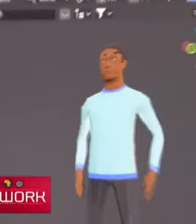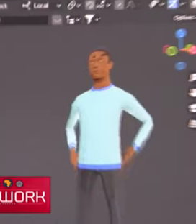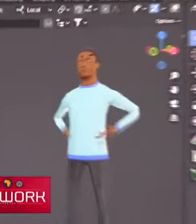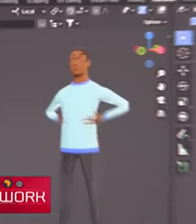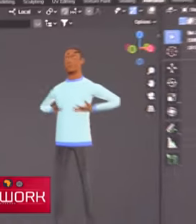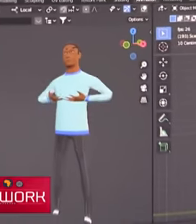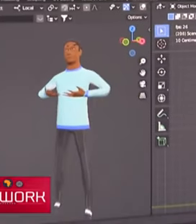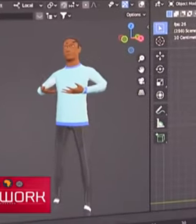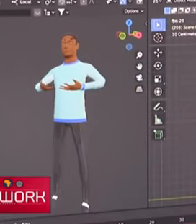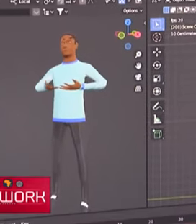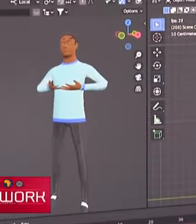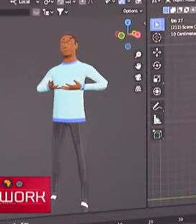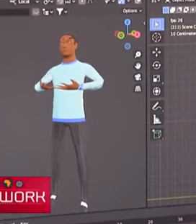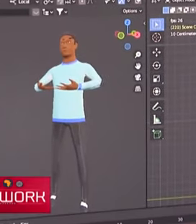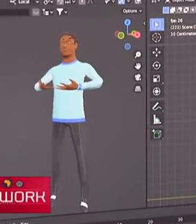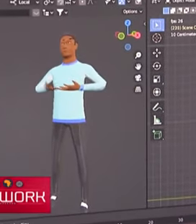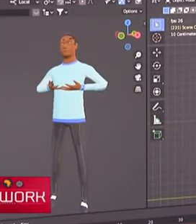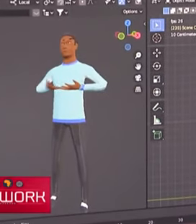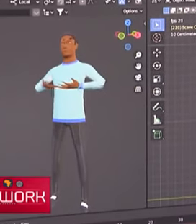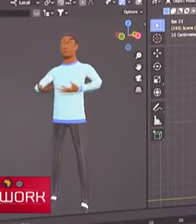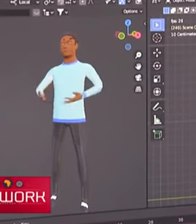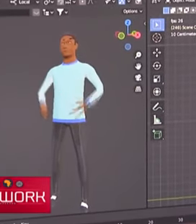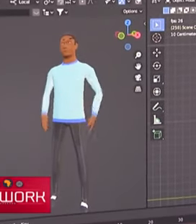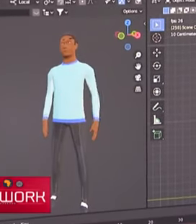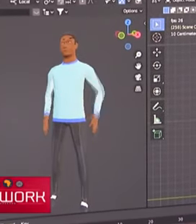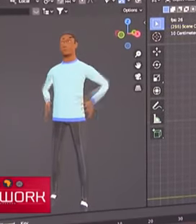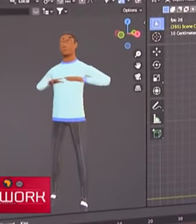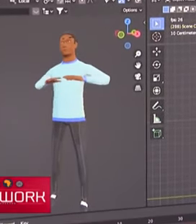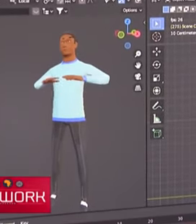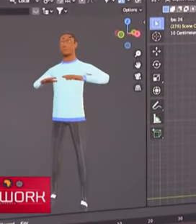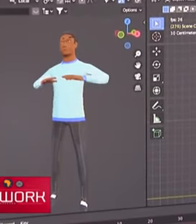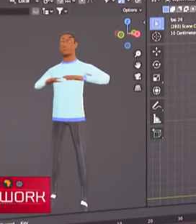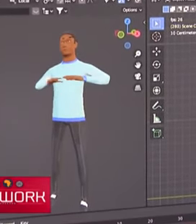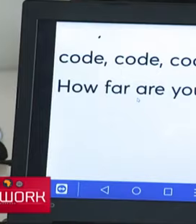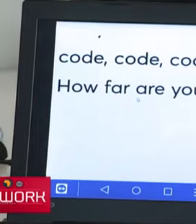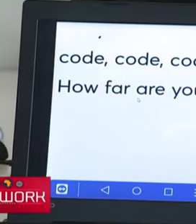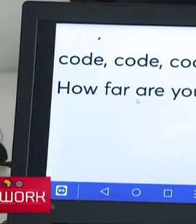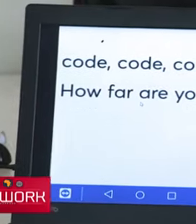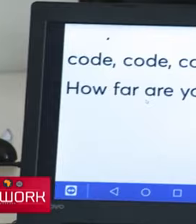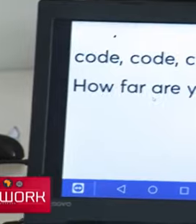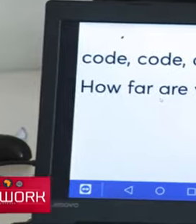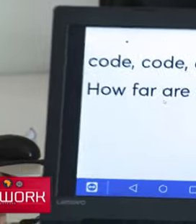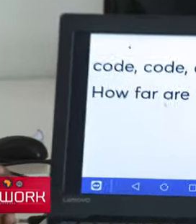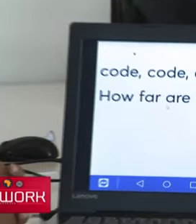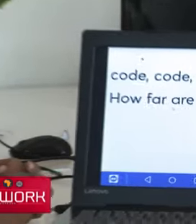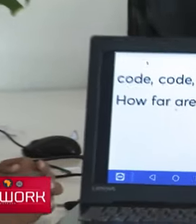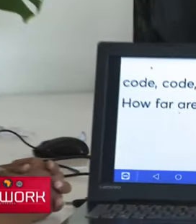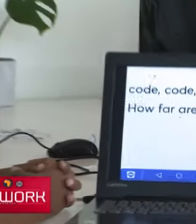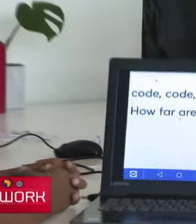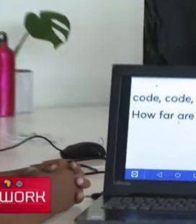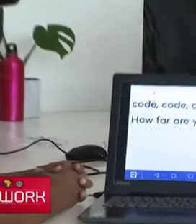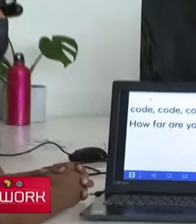this is what you're trying to do, whether it's something in a bank, something in a shop, something, a purchase, or someone needing